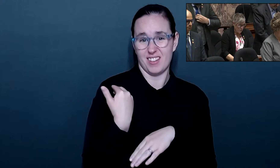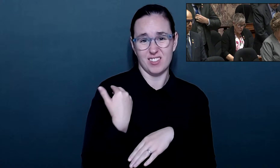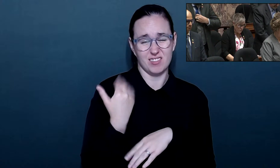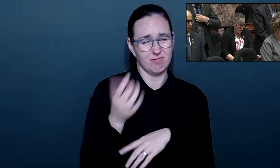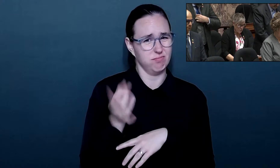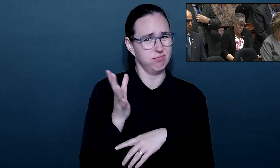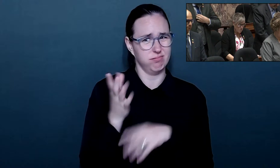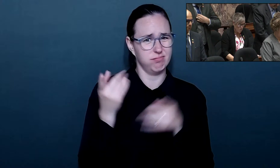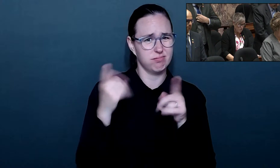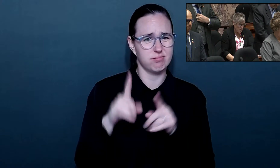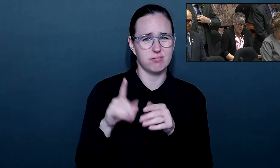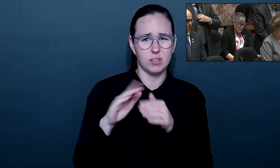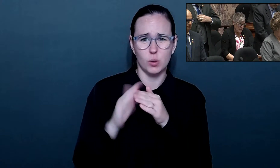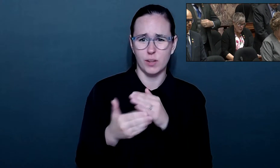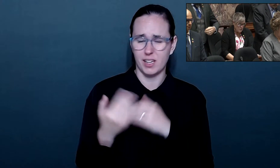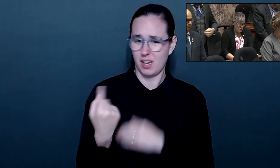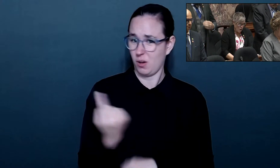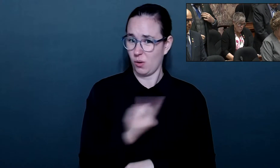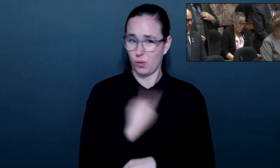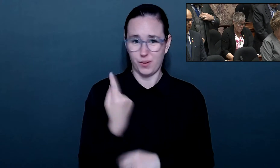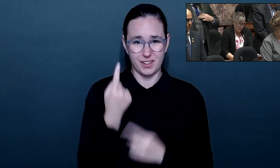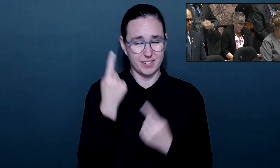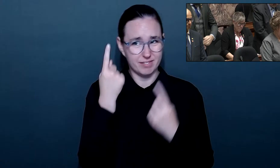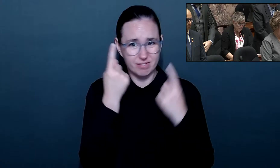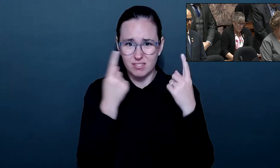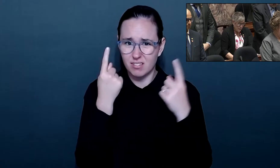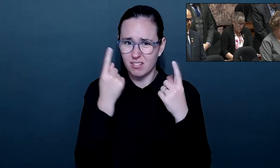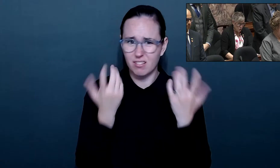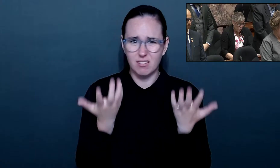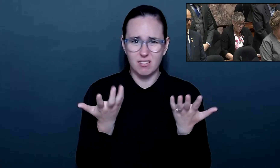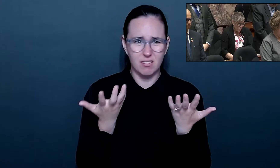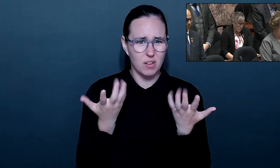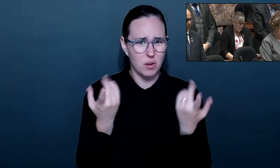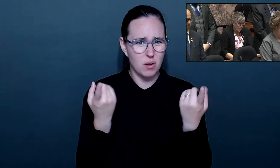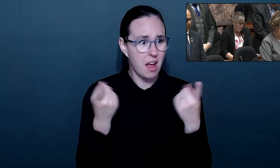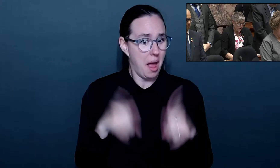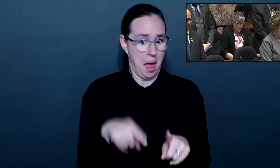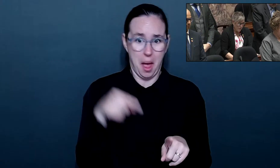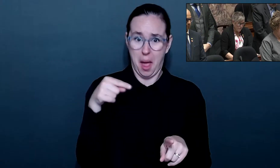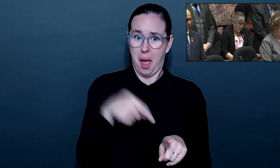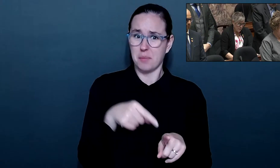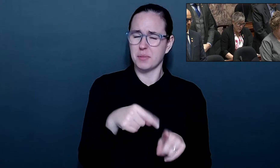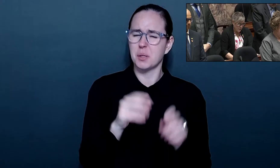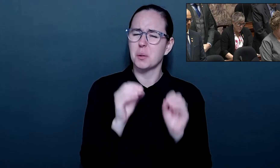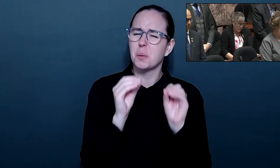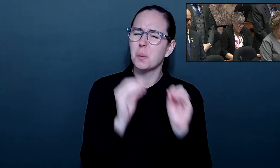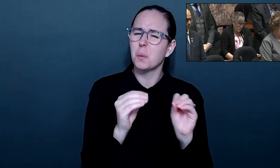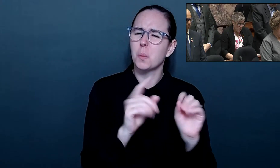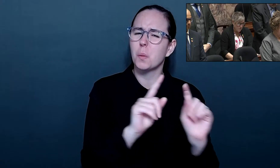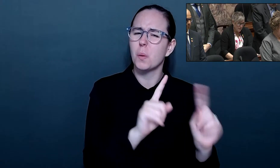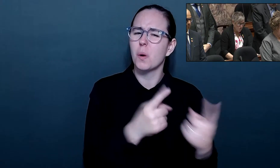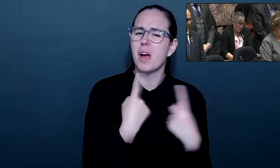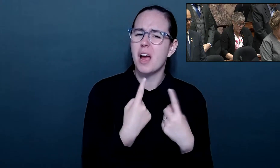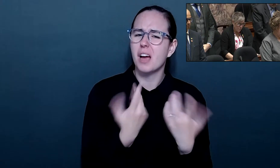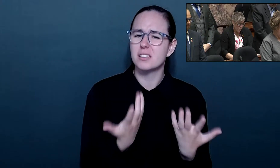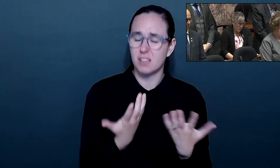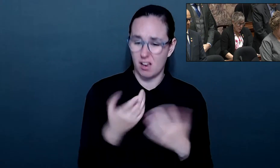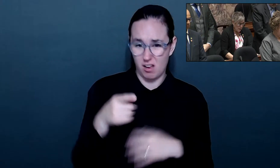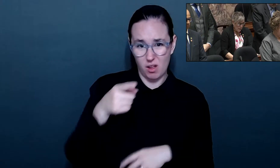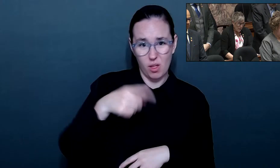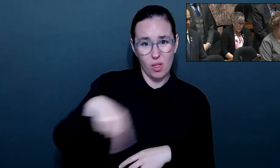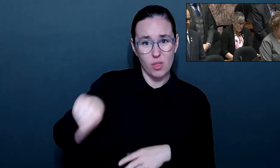losing of loved ones results in indescribable pain. A journey through the depths of grief can leave us feeling lost and